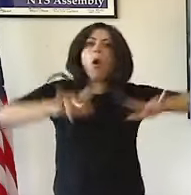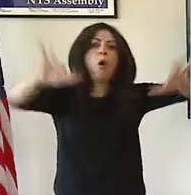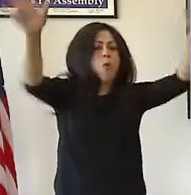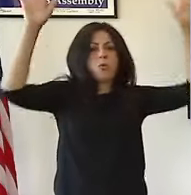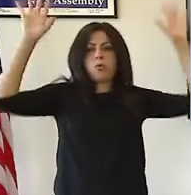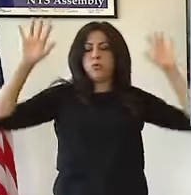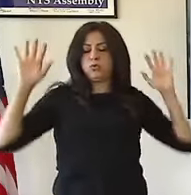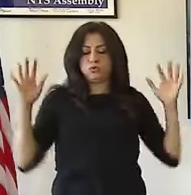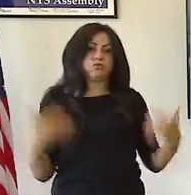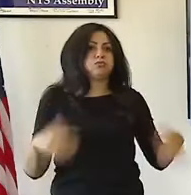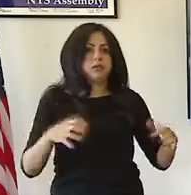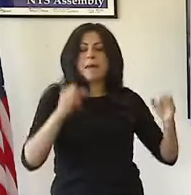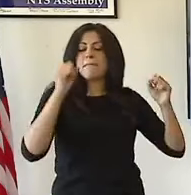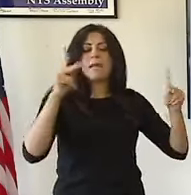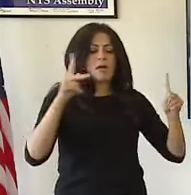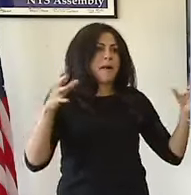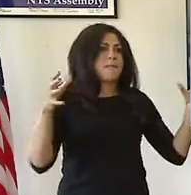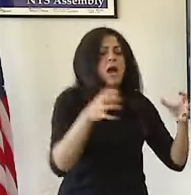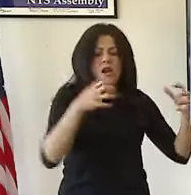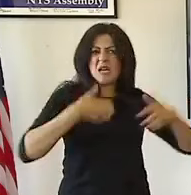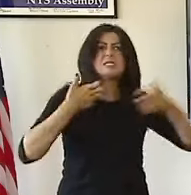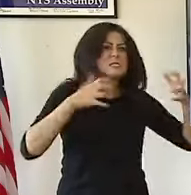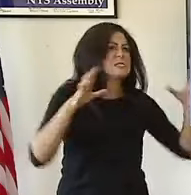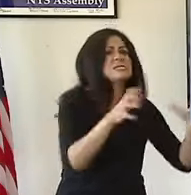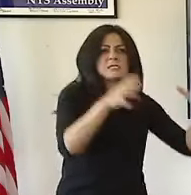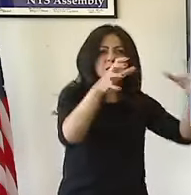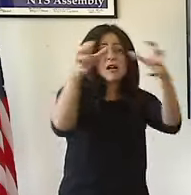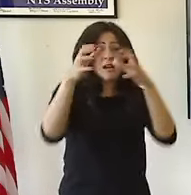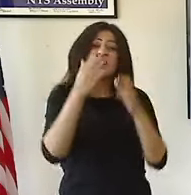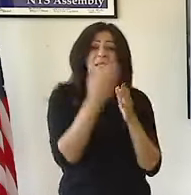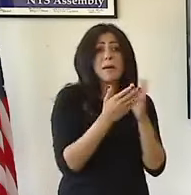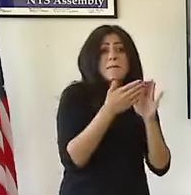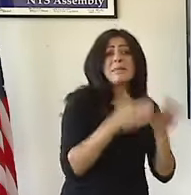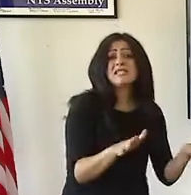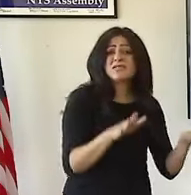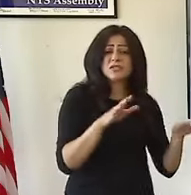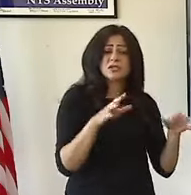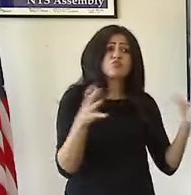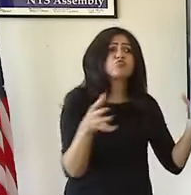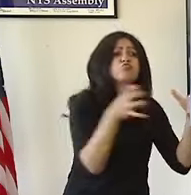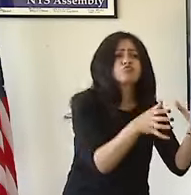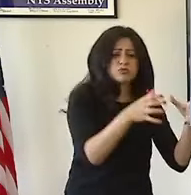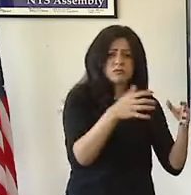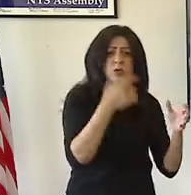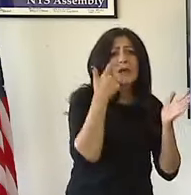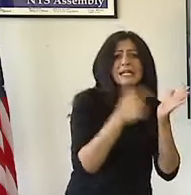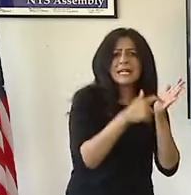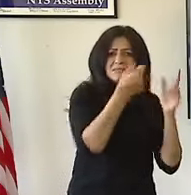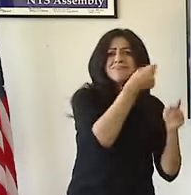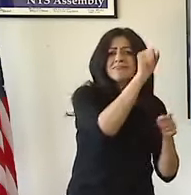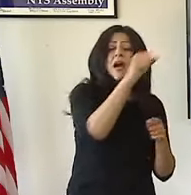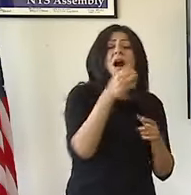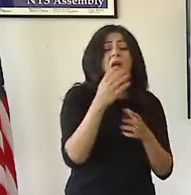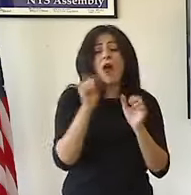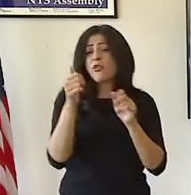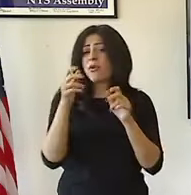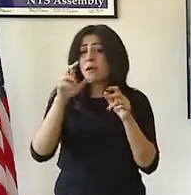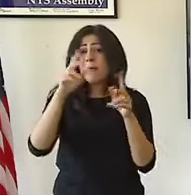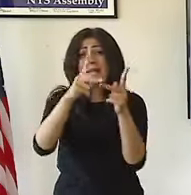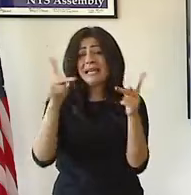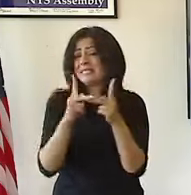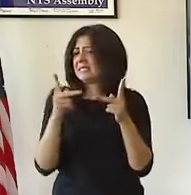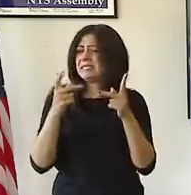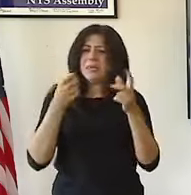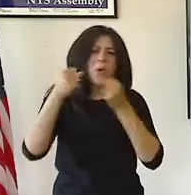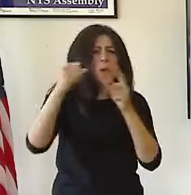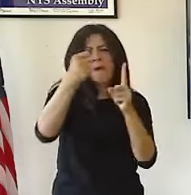in countless protests, both peaceful and not peaceful, in parts of the country. We, thankfully, here in Dutchess have so far